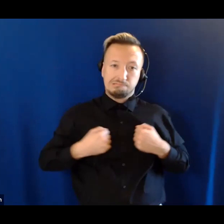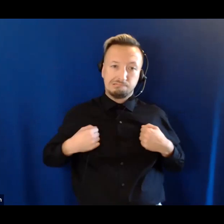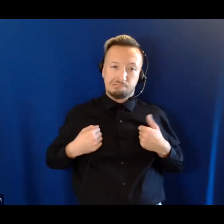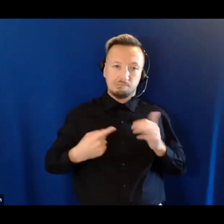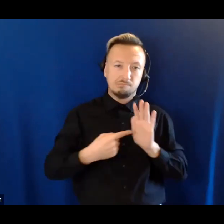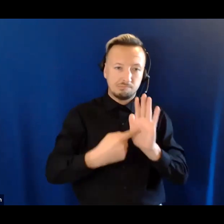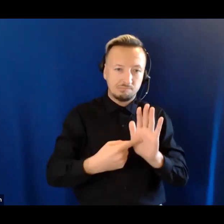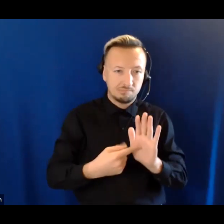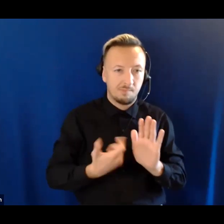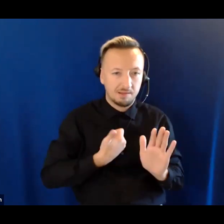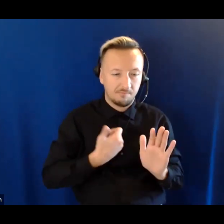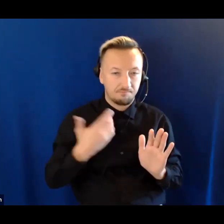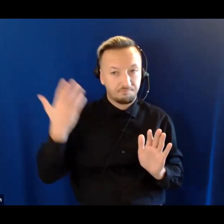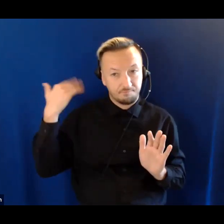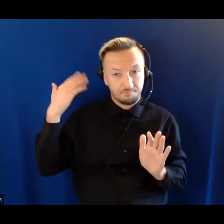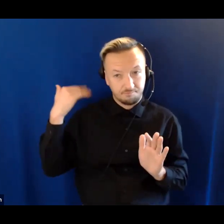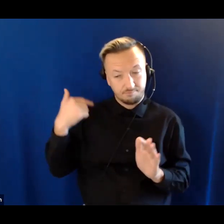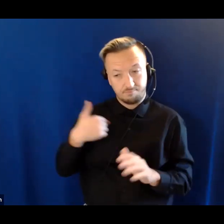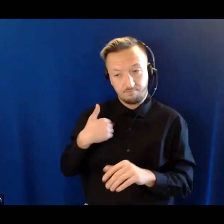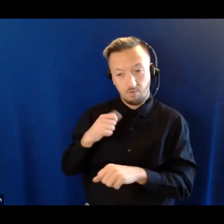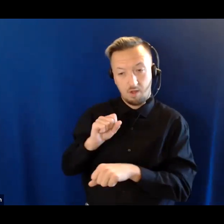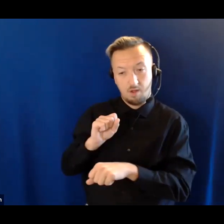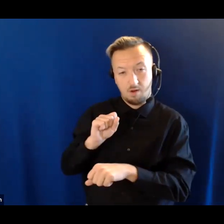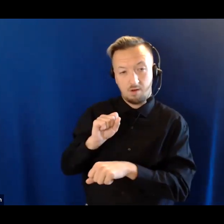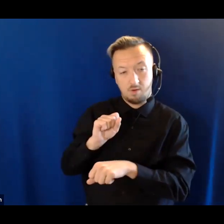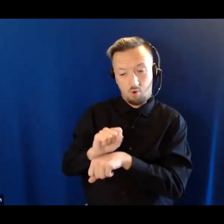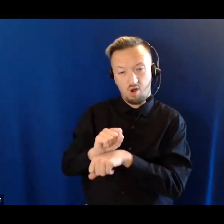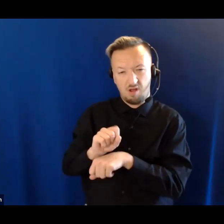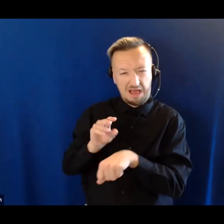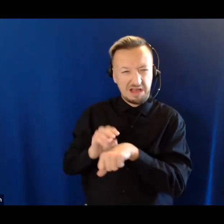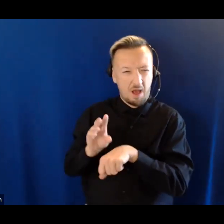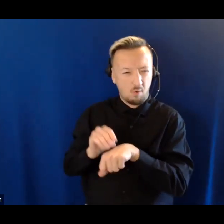because, when I was a counselor,